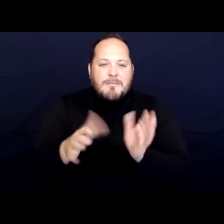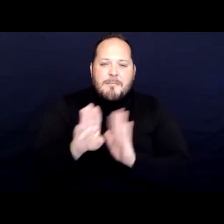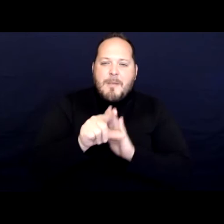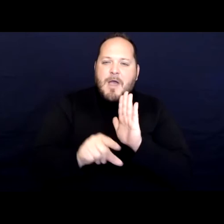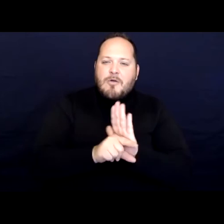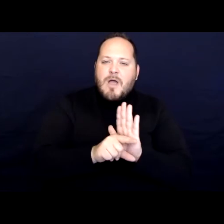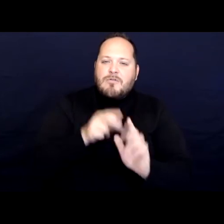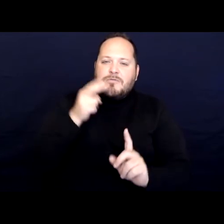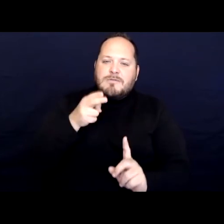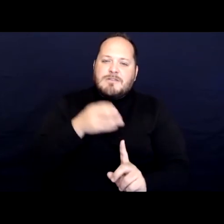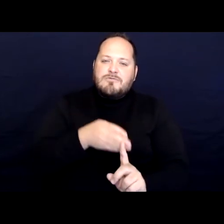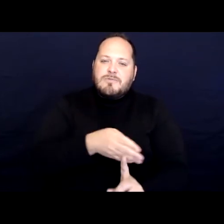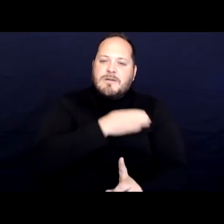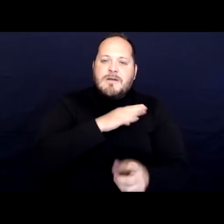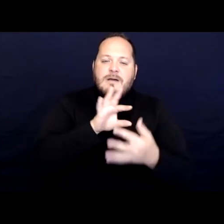about